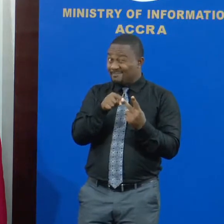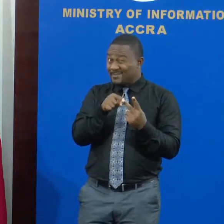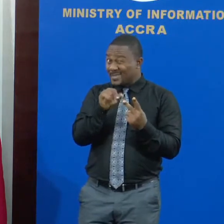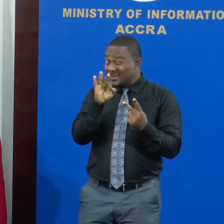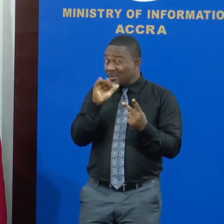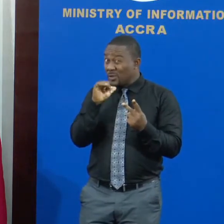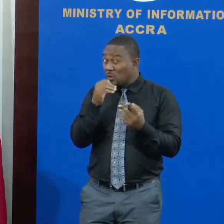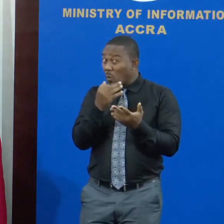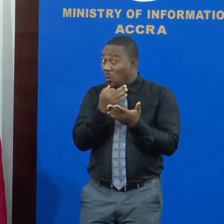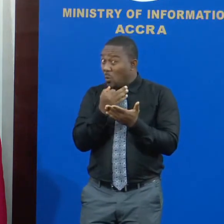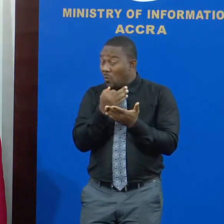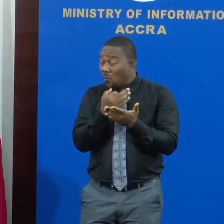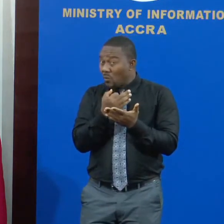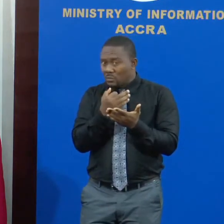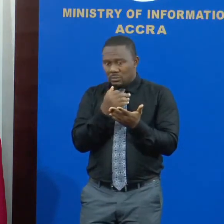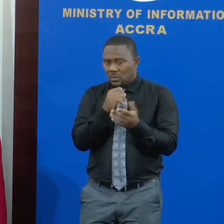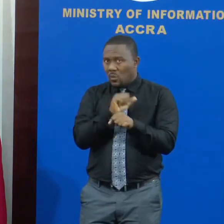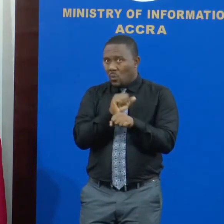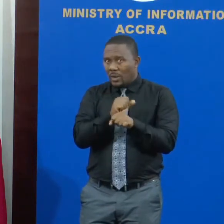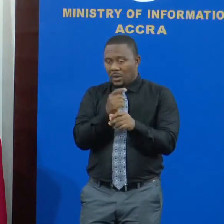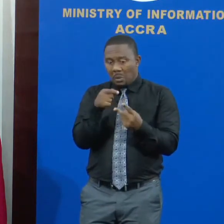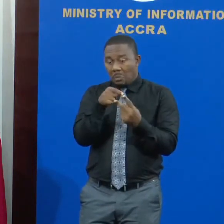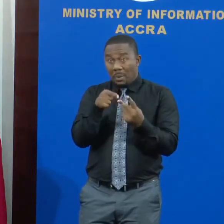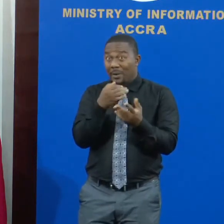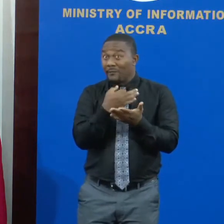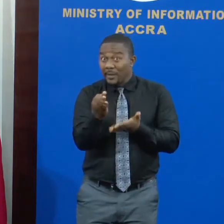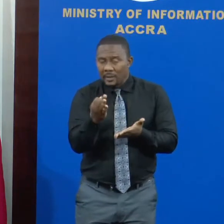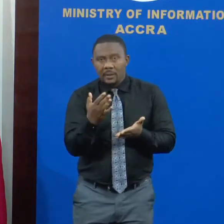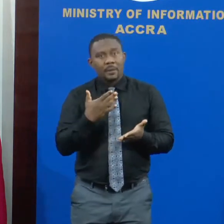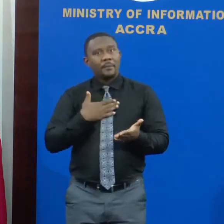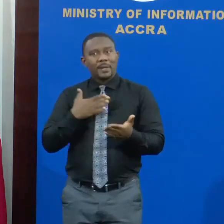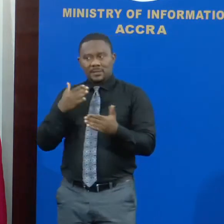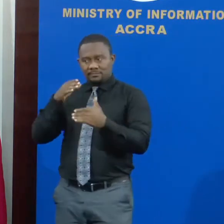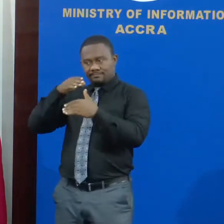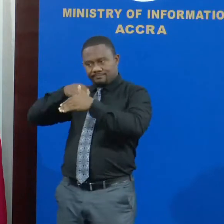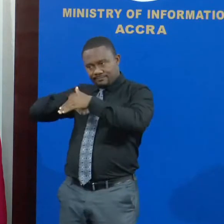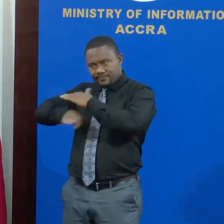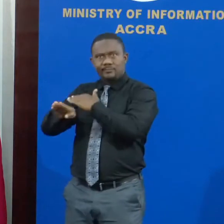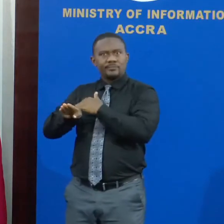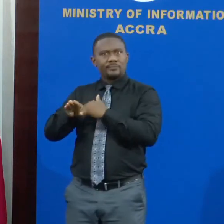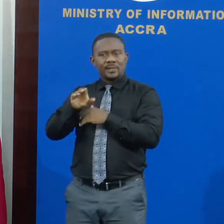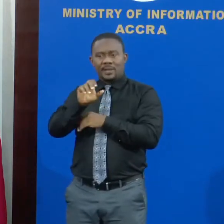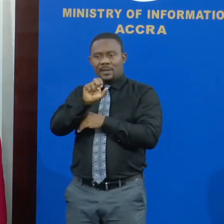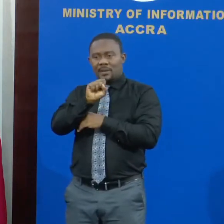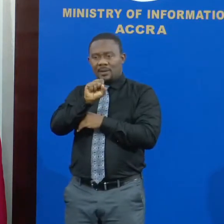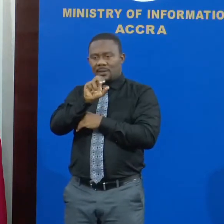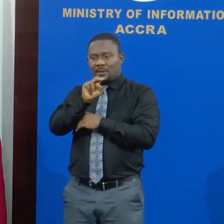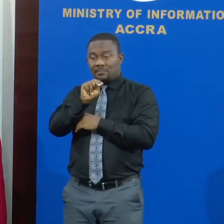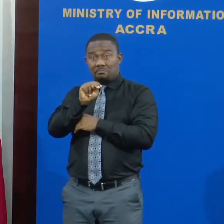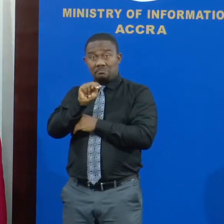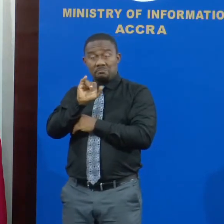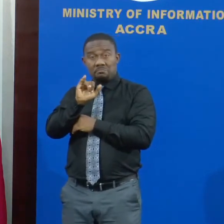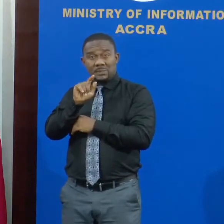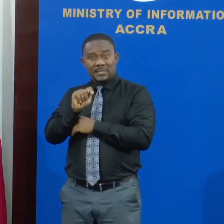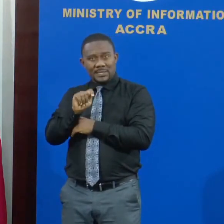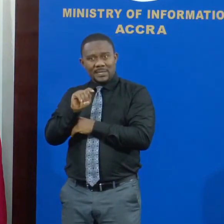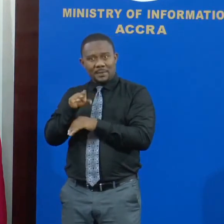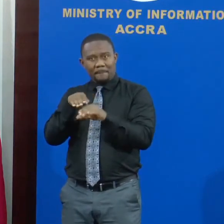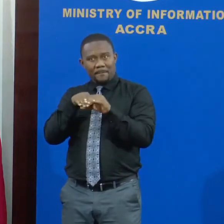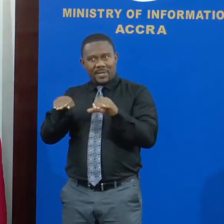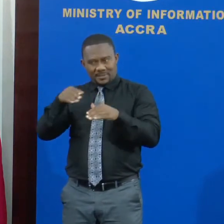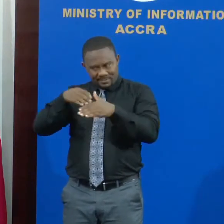can always walk into our SNIT branch. Walk to the nearest SNIT branch and you